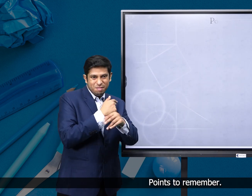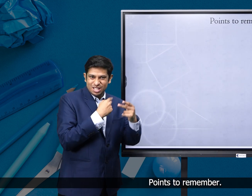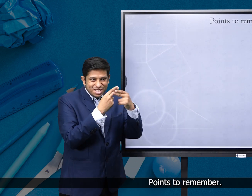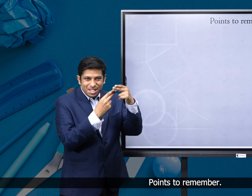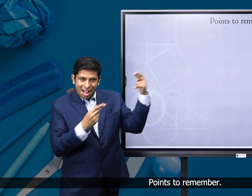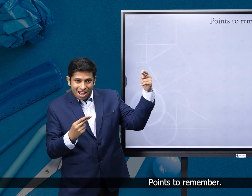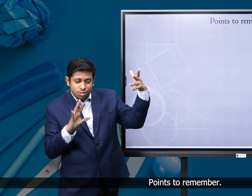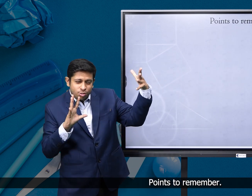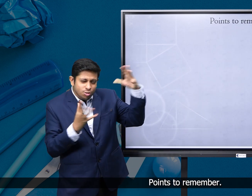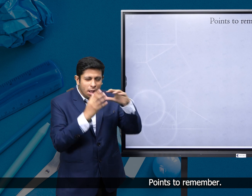Points to remember.